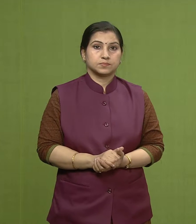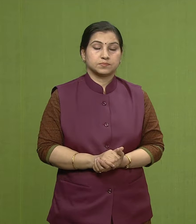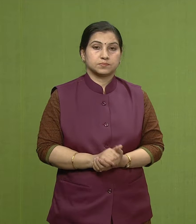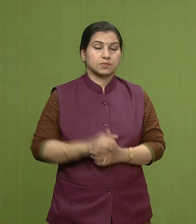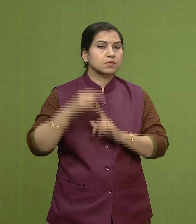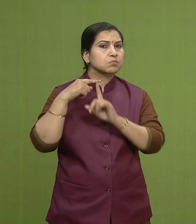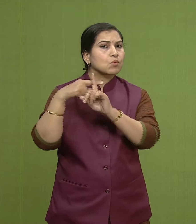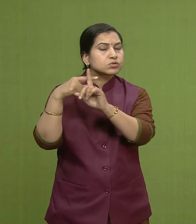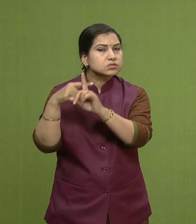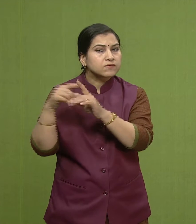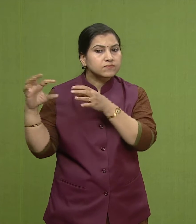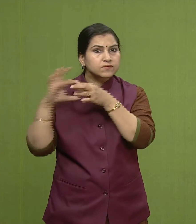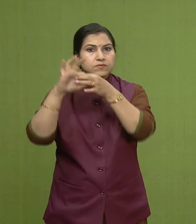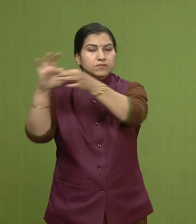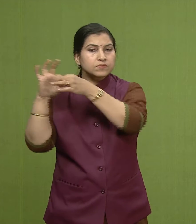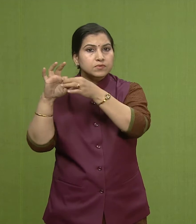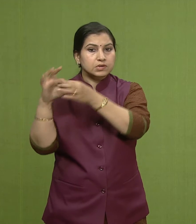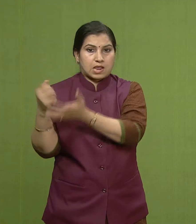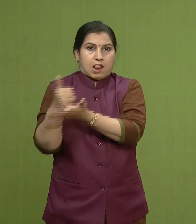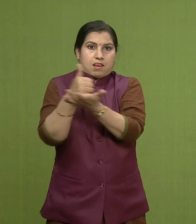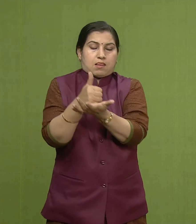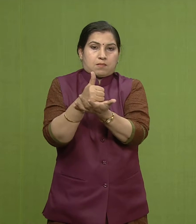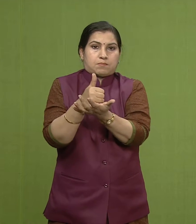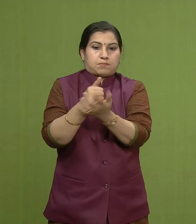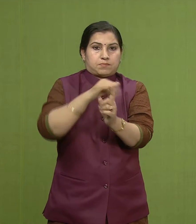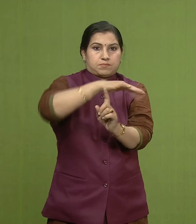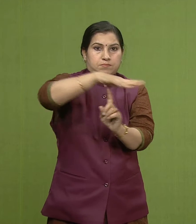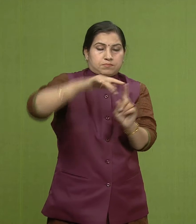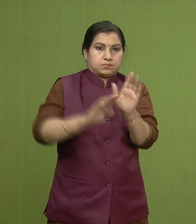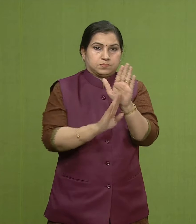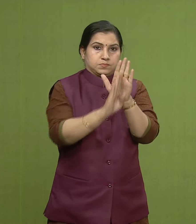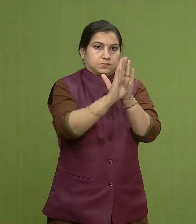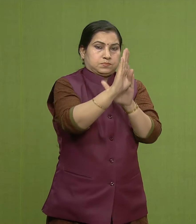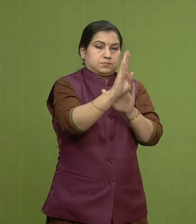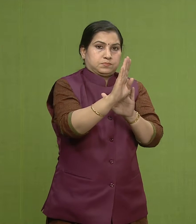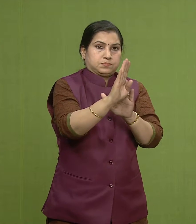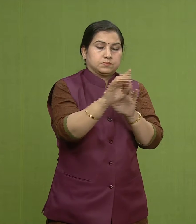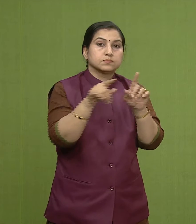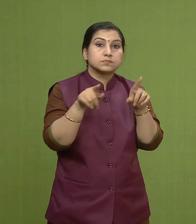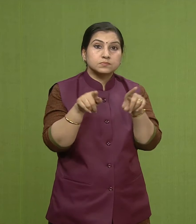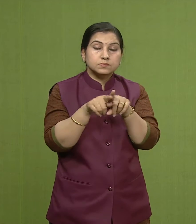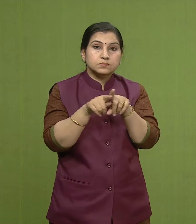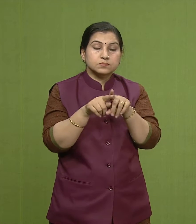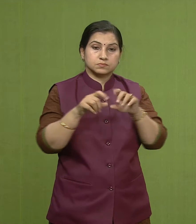Positive peer relationship helps in social development as well as formation of